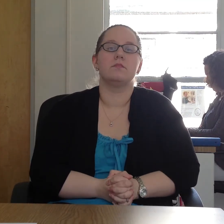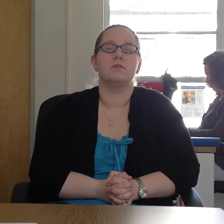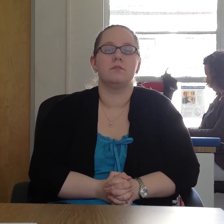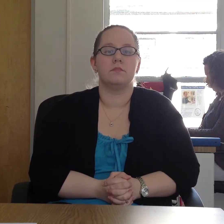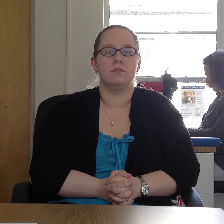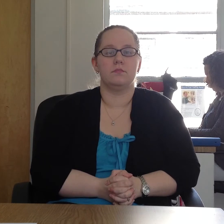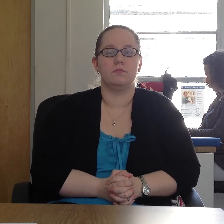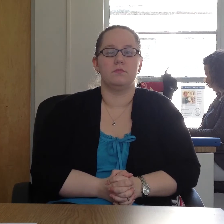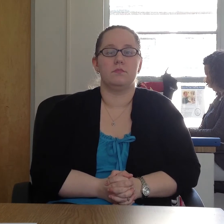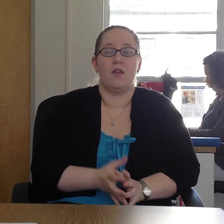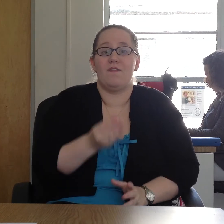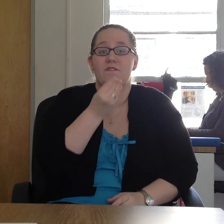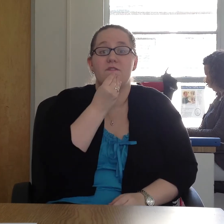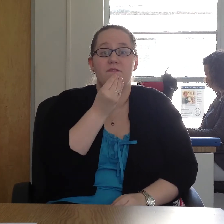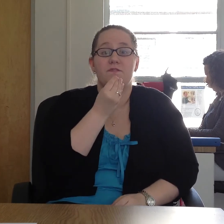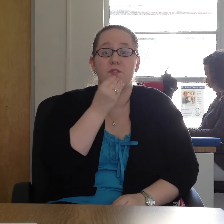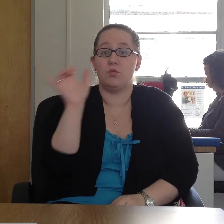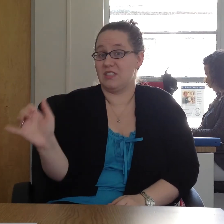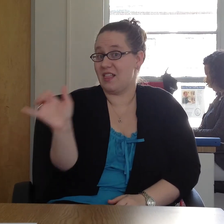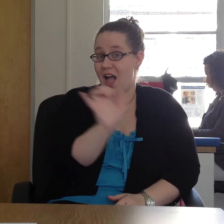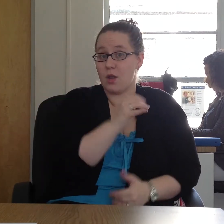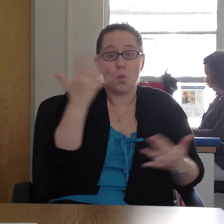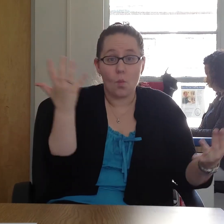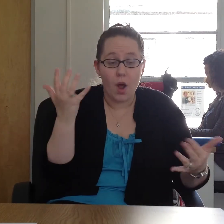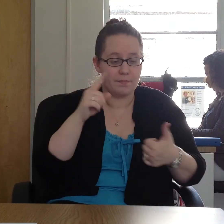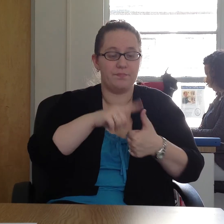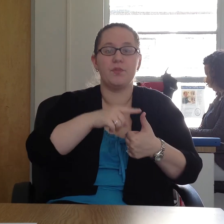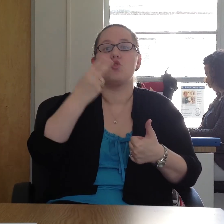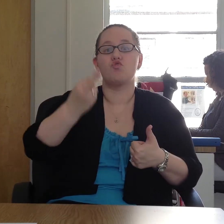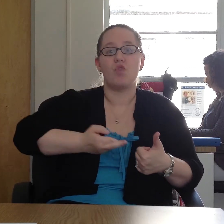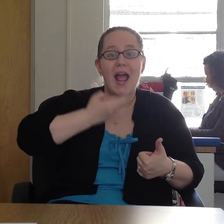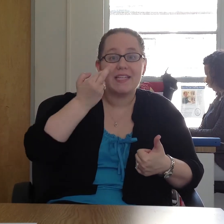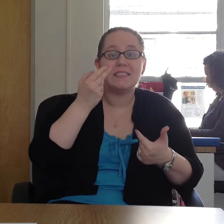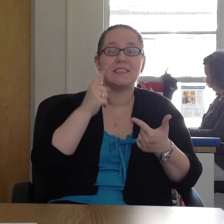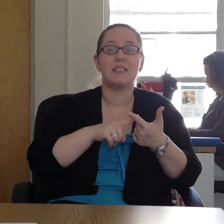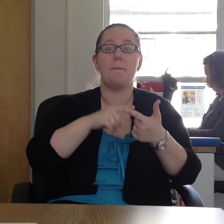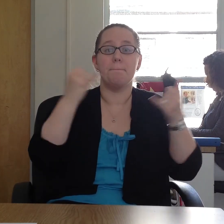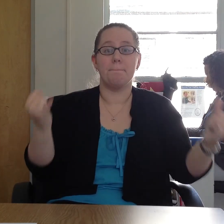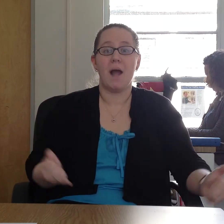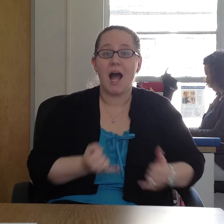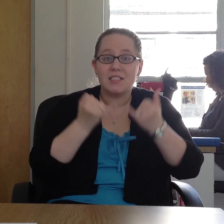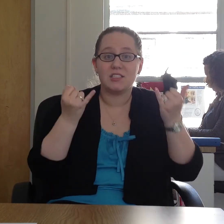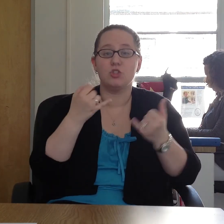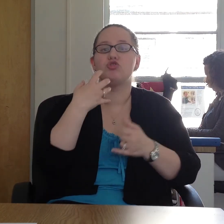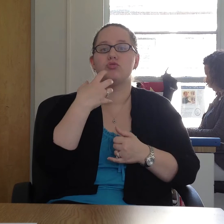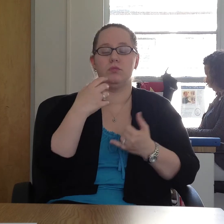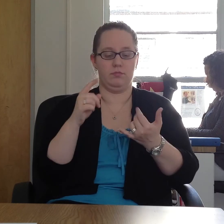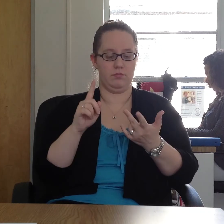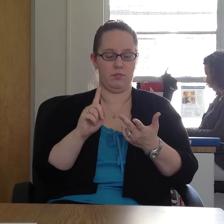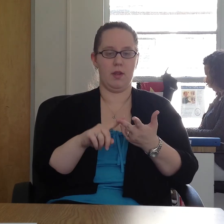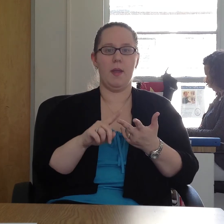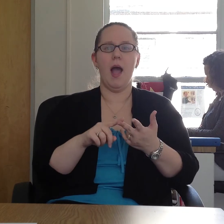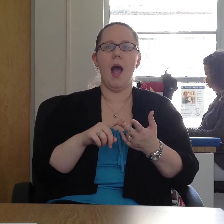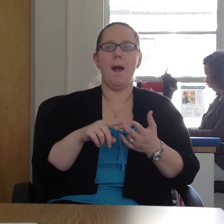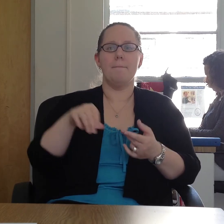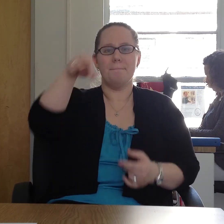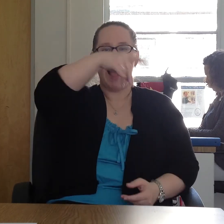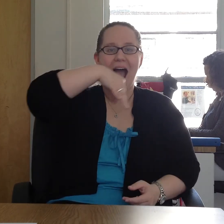Such foods as dried rice, dried pasta, or powdered milk will have a